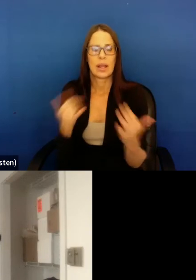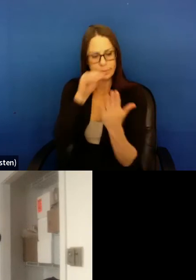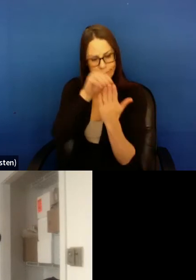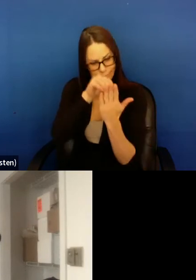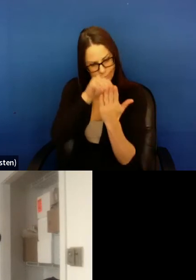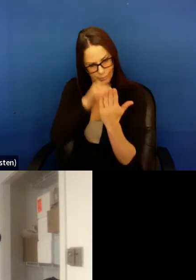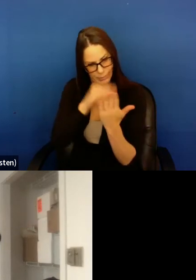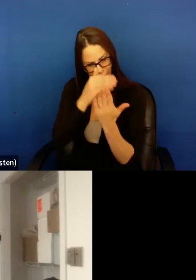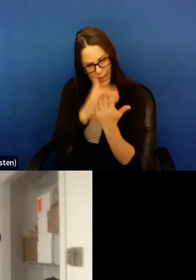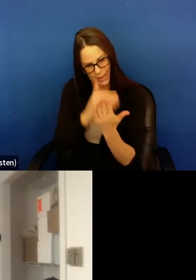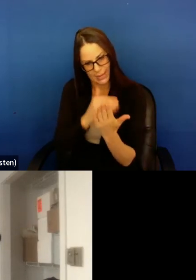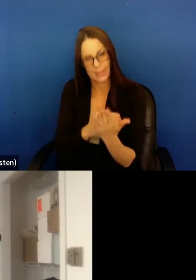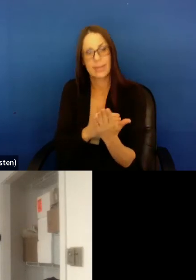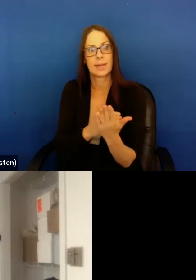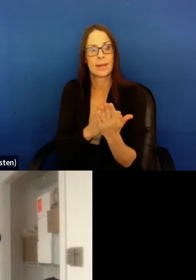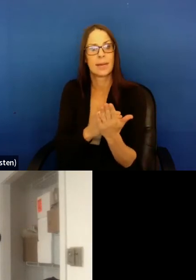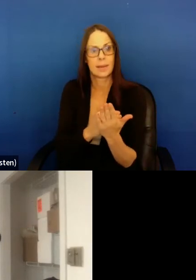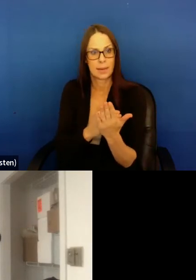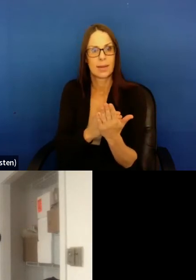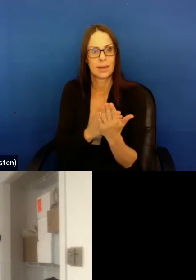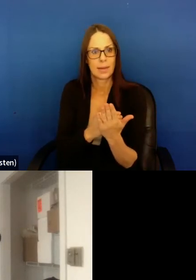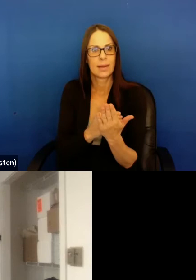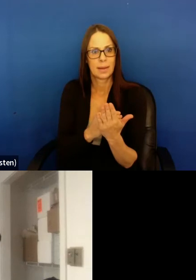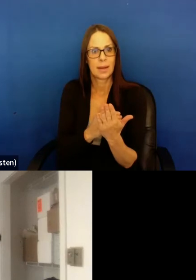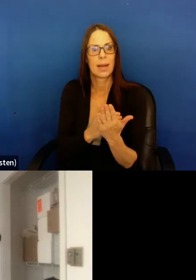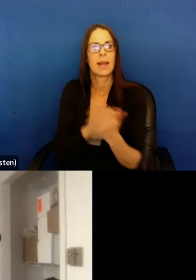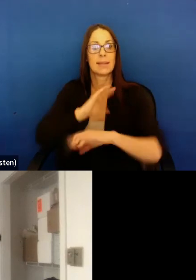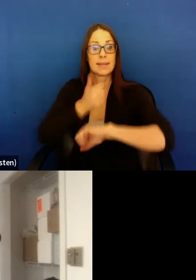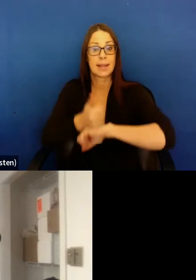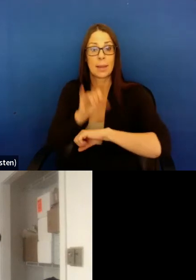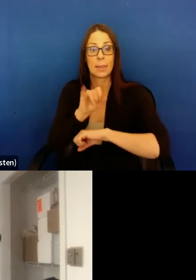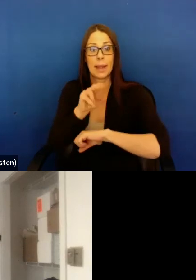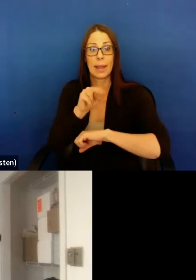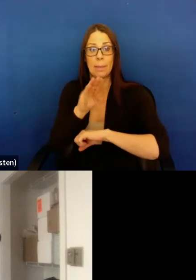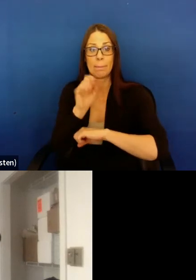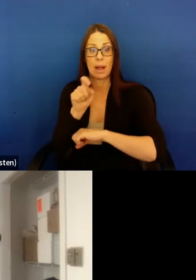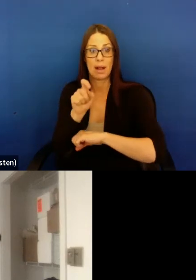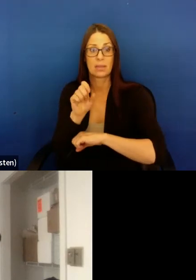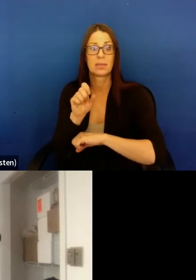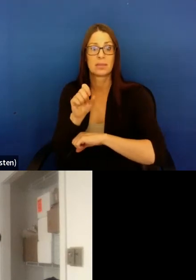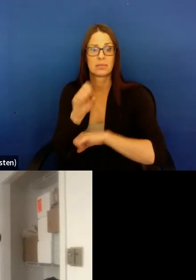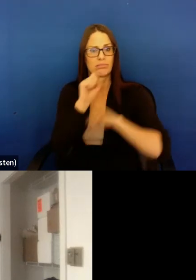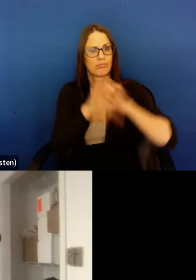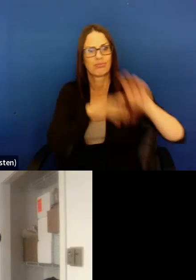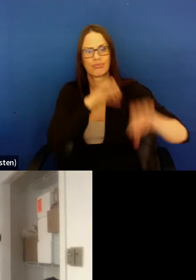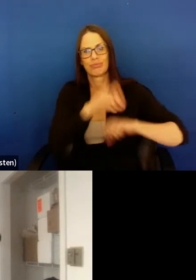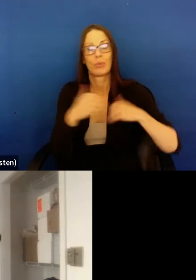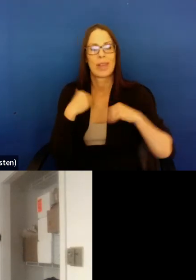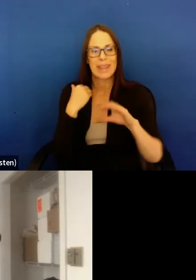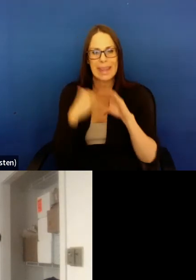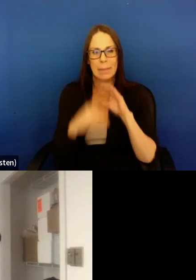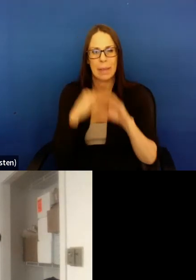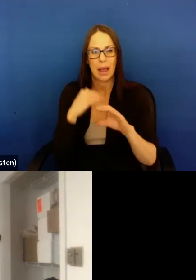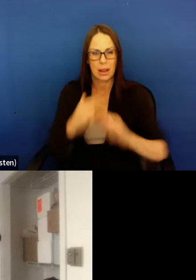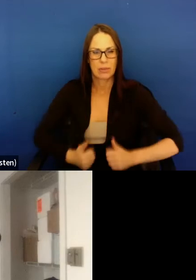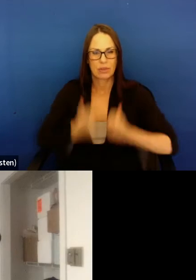The top of the suggestion is getting this inbox set up for us where we have an email address that we can collect these